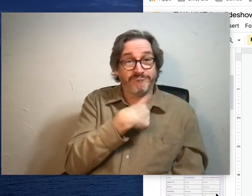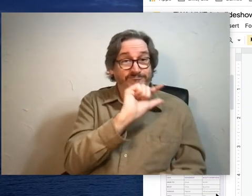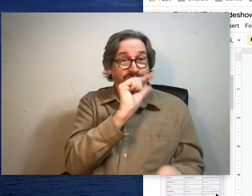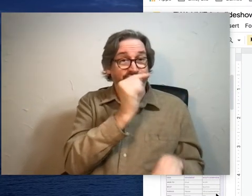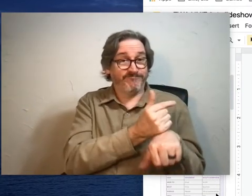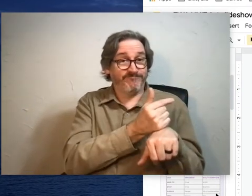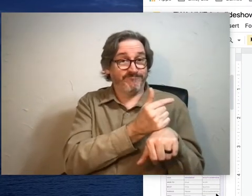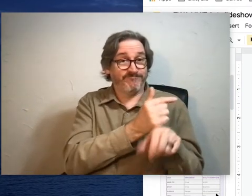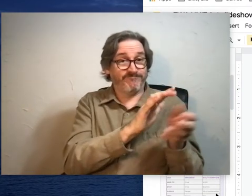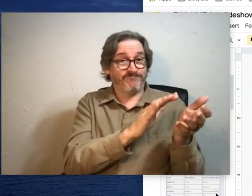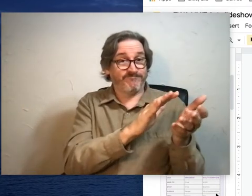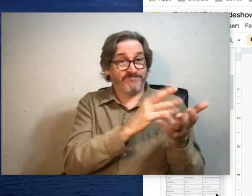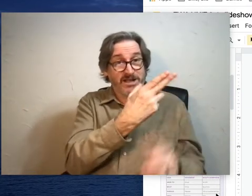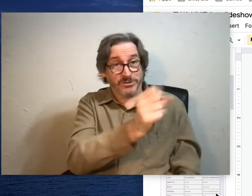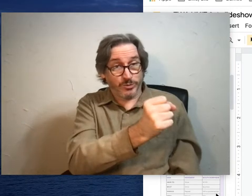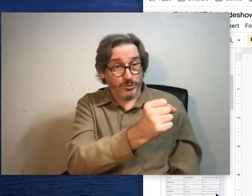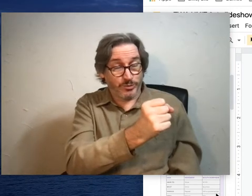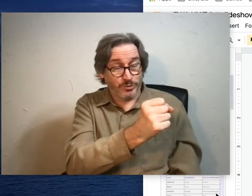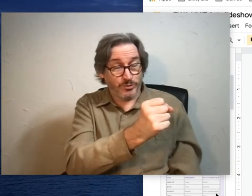1985,